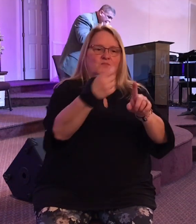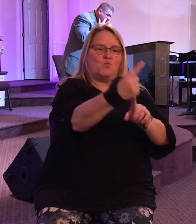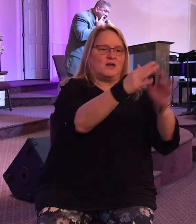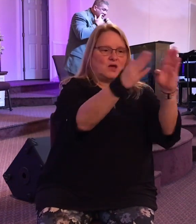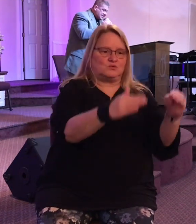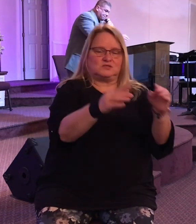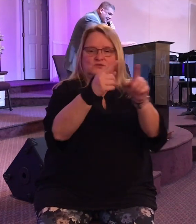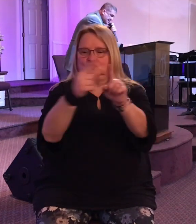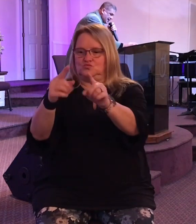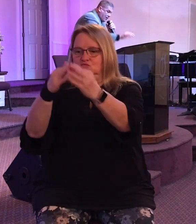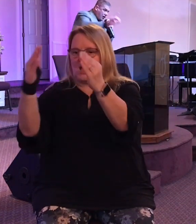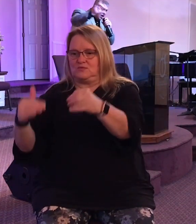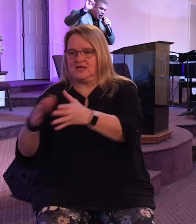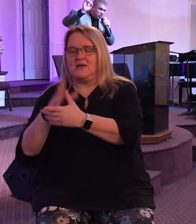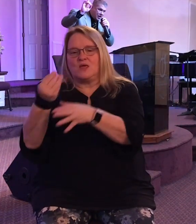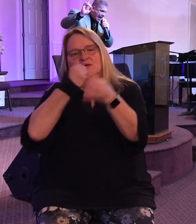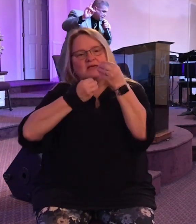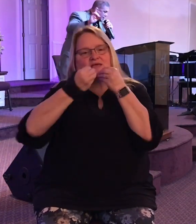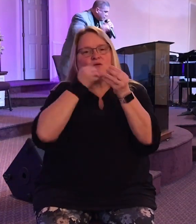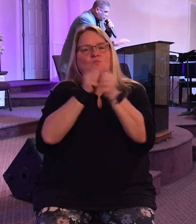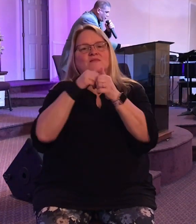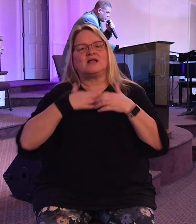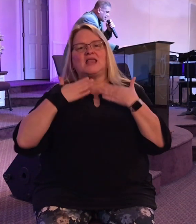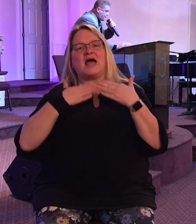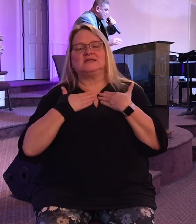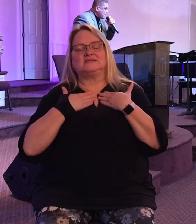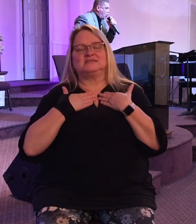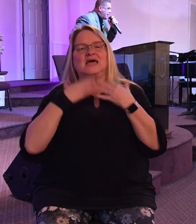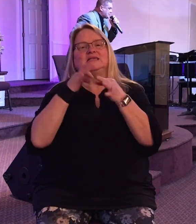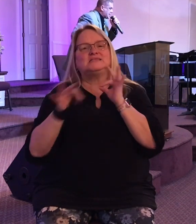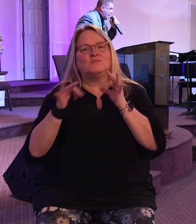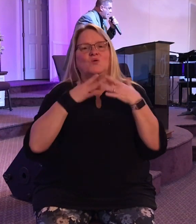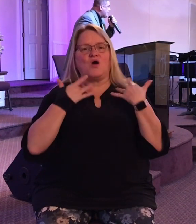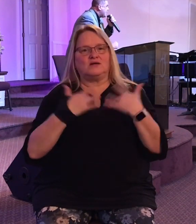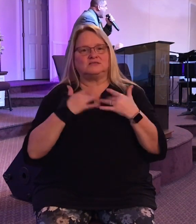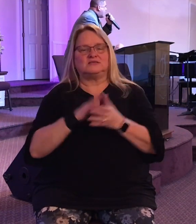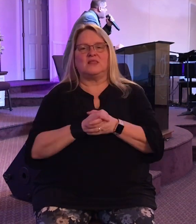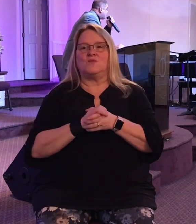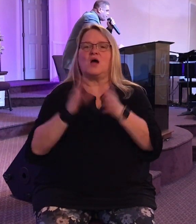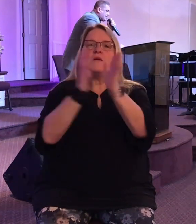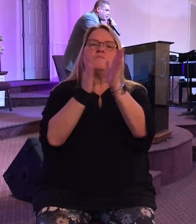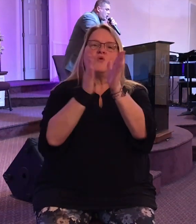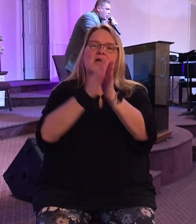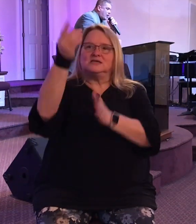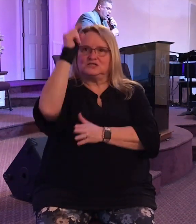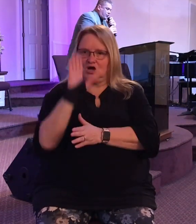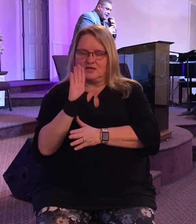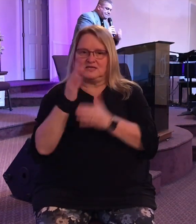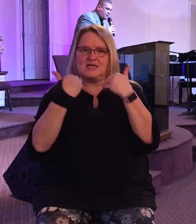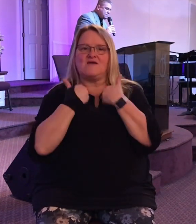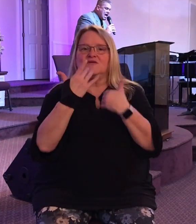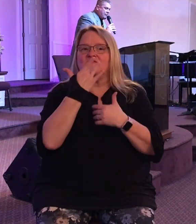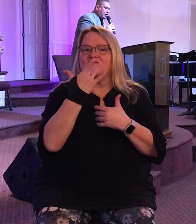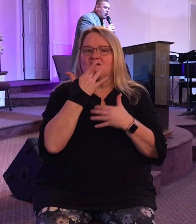with gladness and simplicity of heart. Notice what happened. Verse 47, praising God and having favor with all